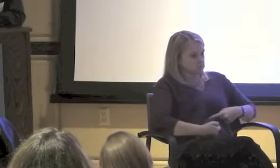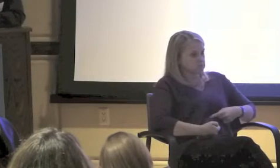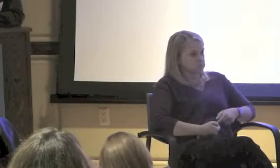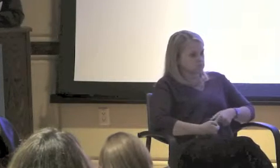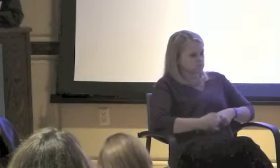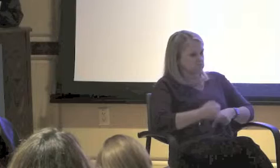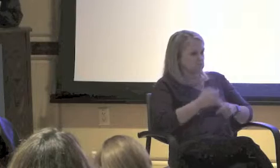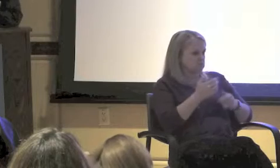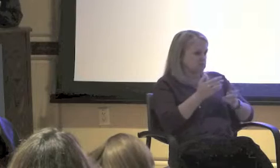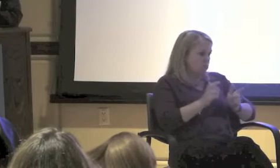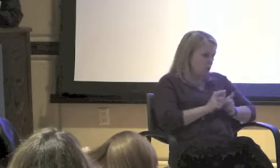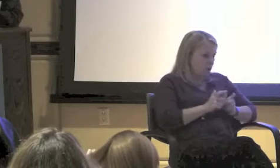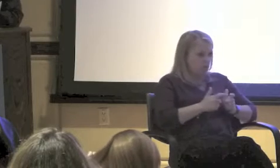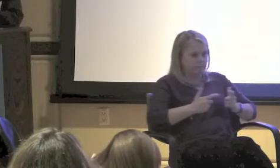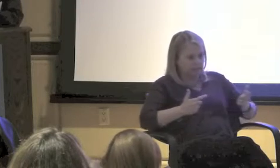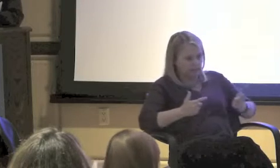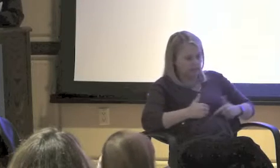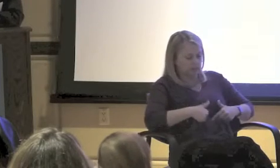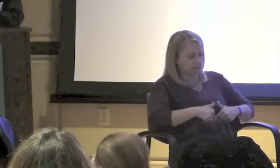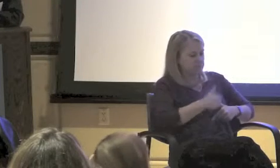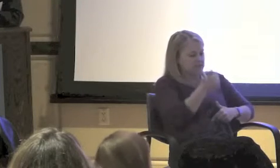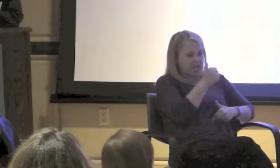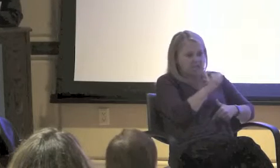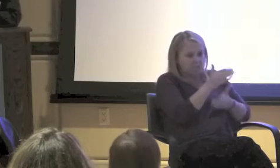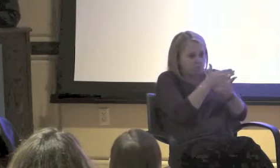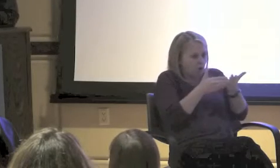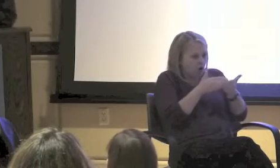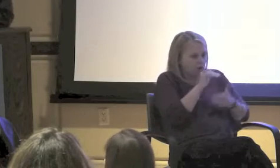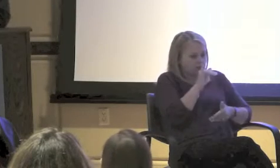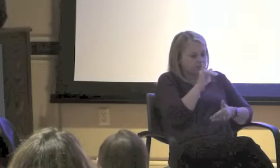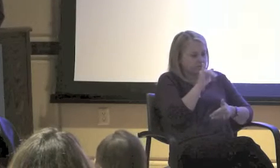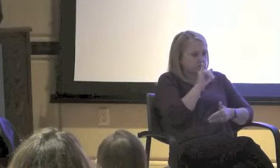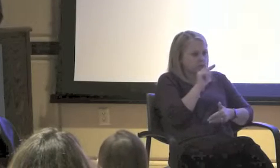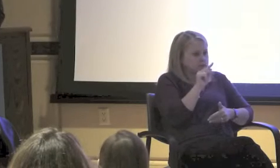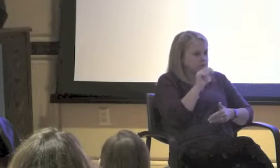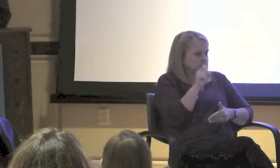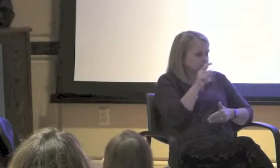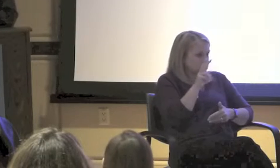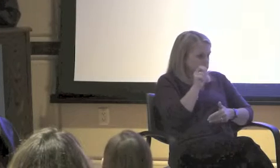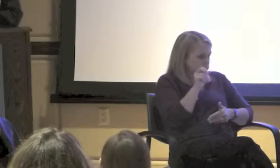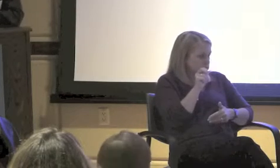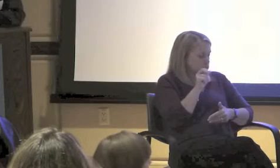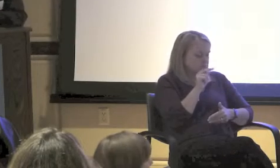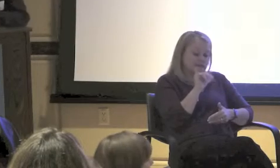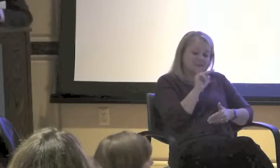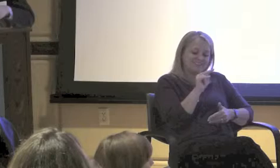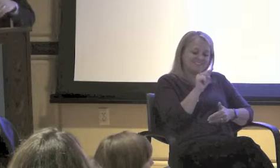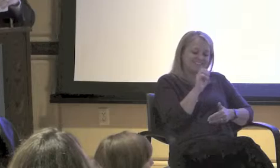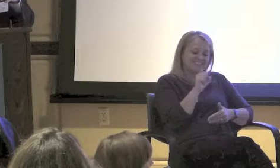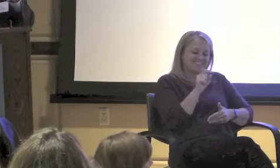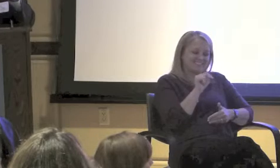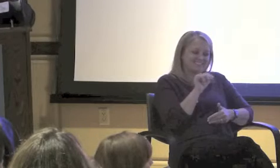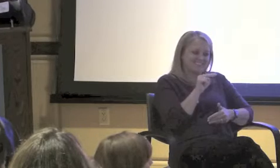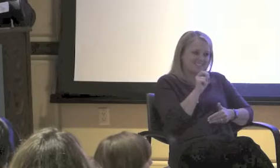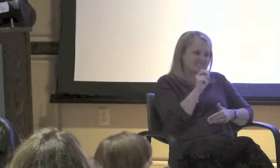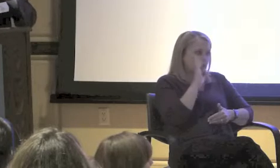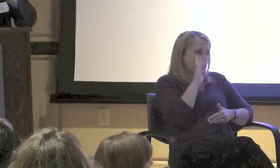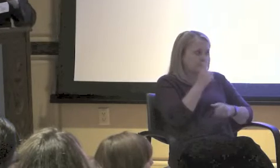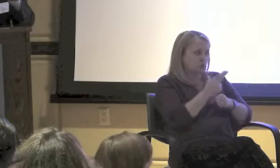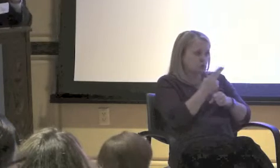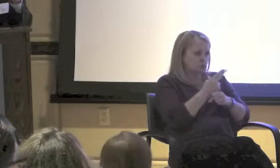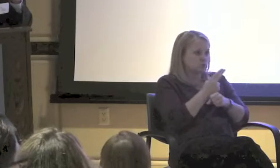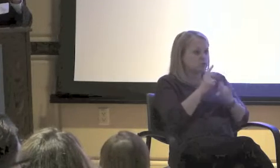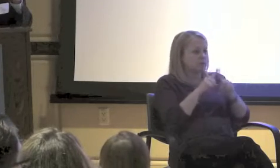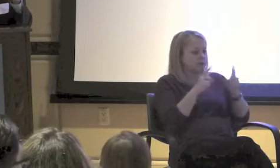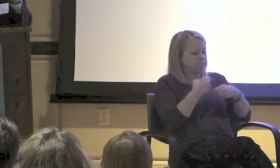intestine or small intestine, almost any segment of bowel has been used, and